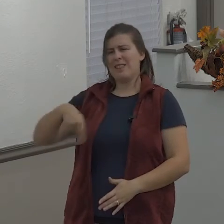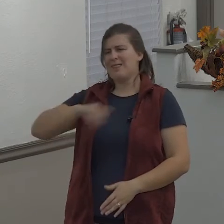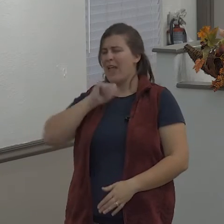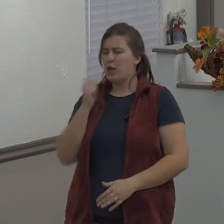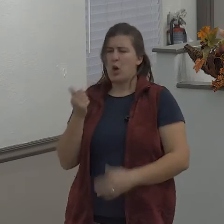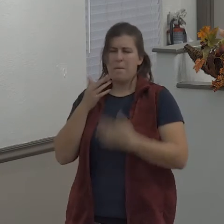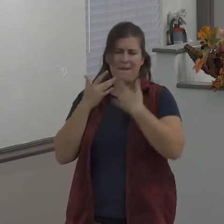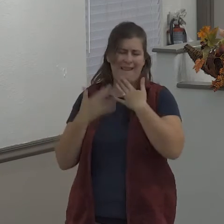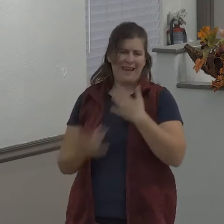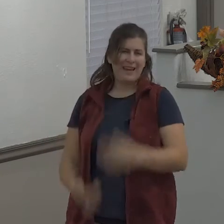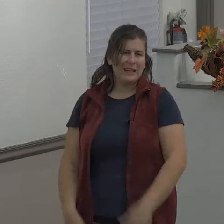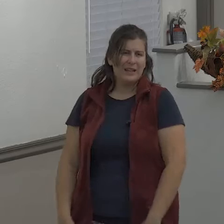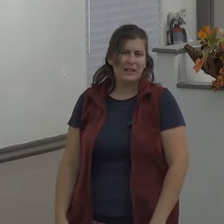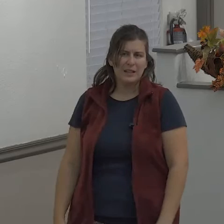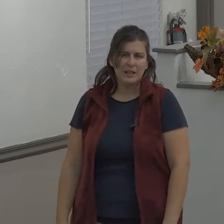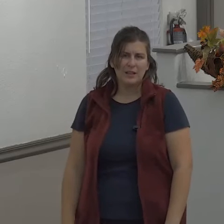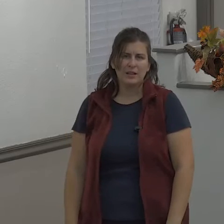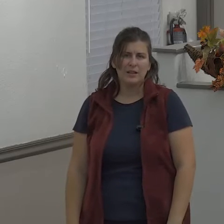They don't bleed.